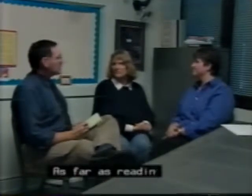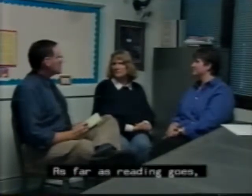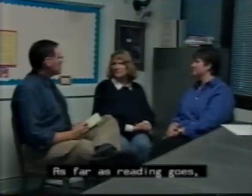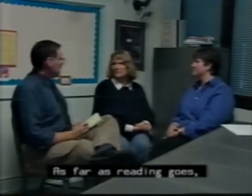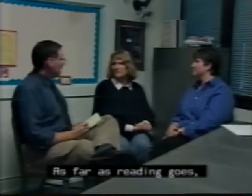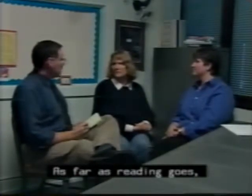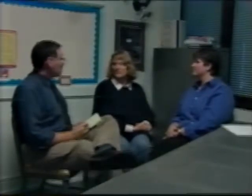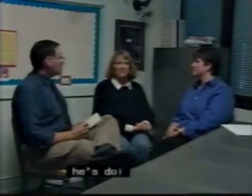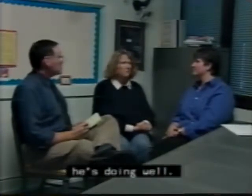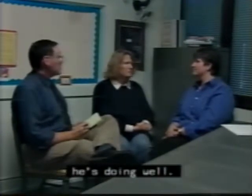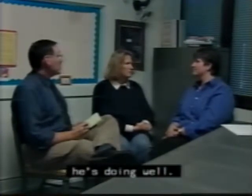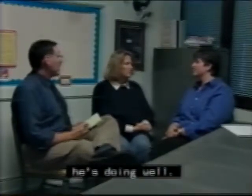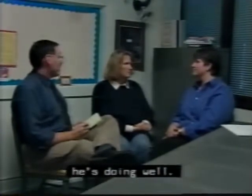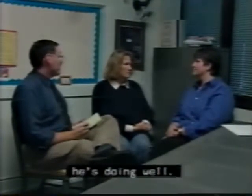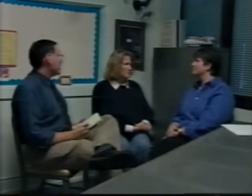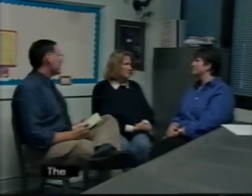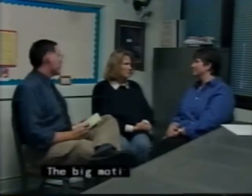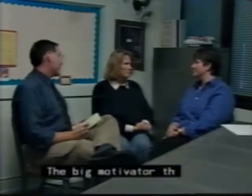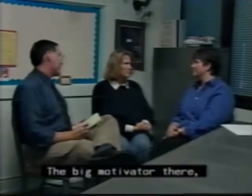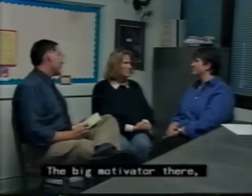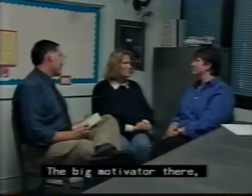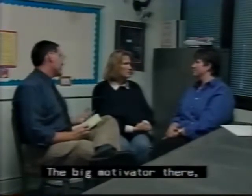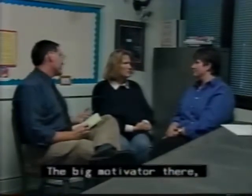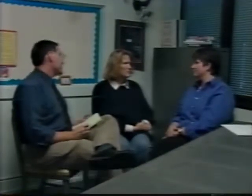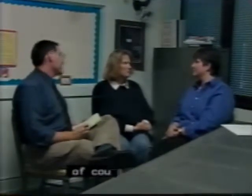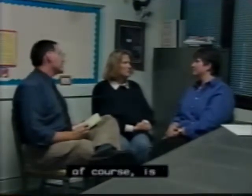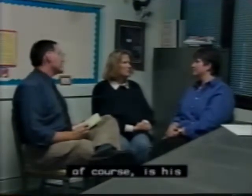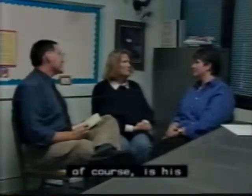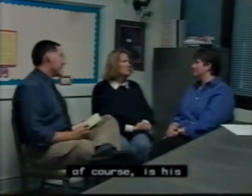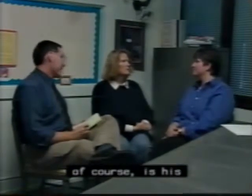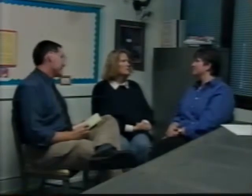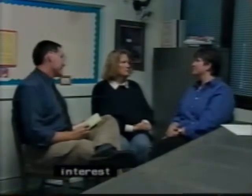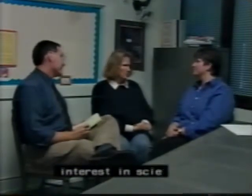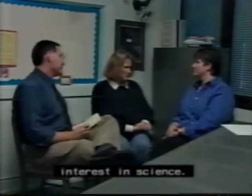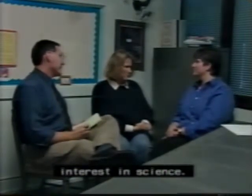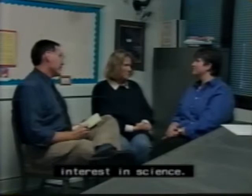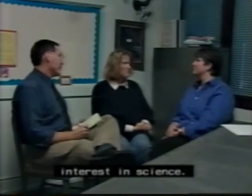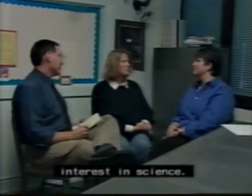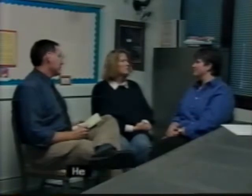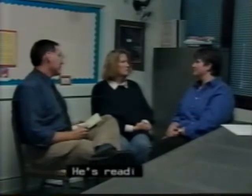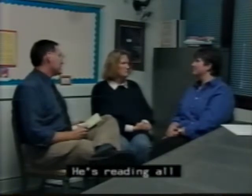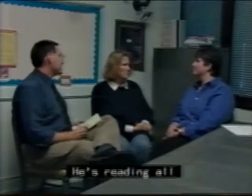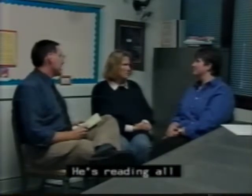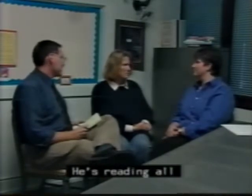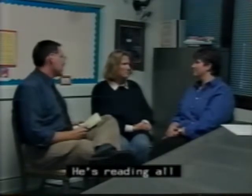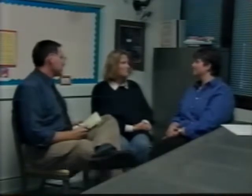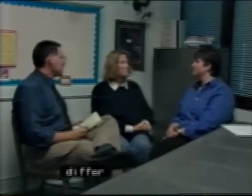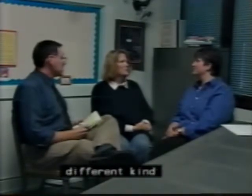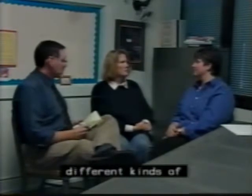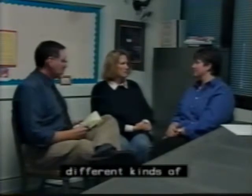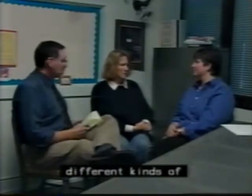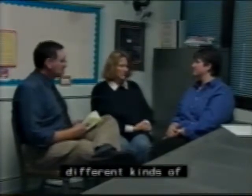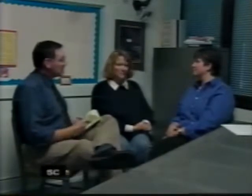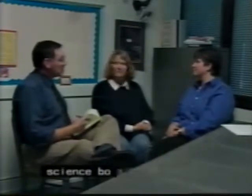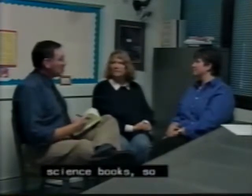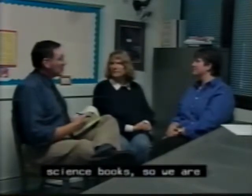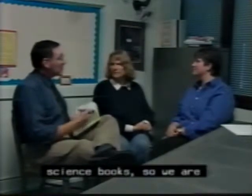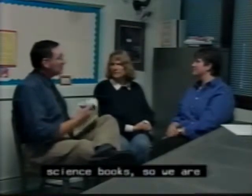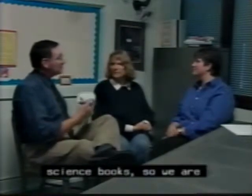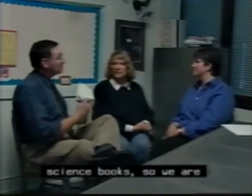far as reading goes, doing well. The big motivator there, of course, is his interest in science. He's reading all different kinds of science books. So we are seeing some improvement there.